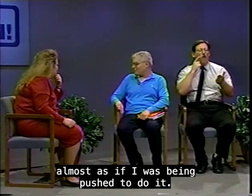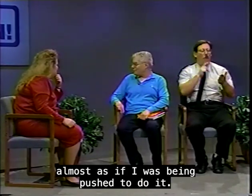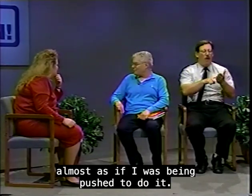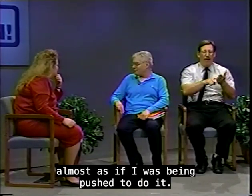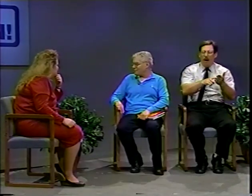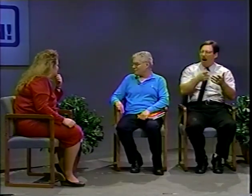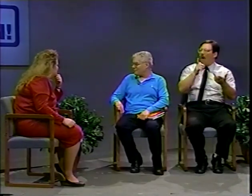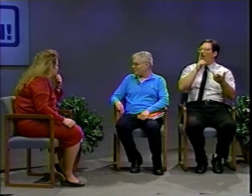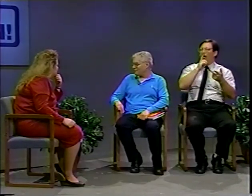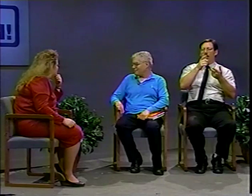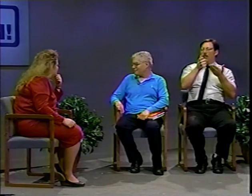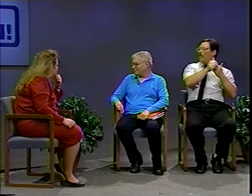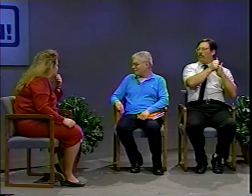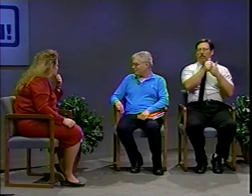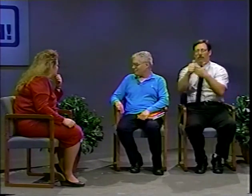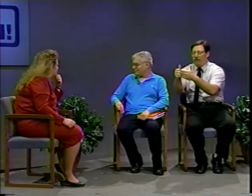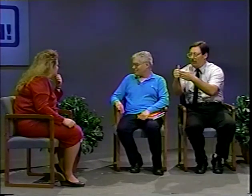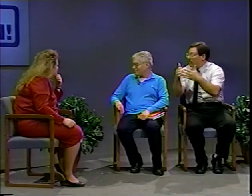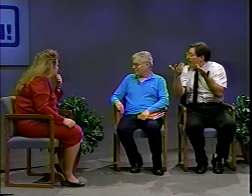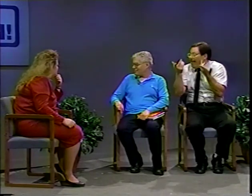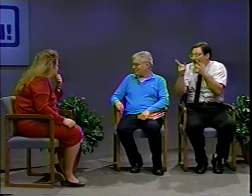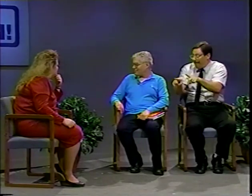being pushed to do it.